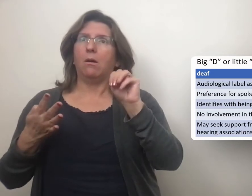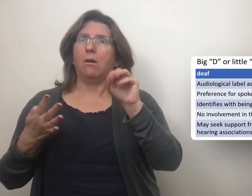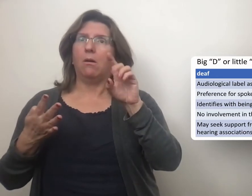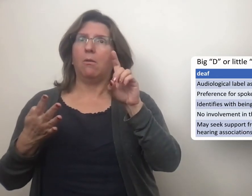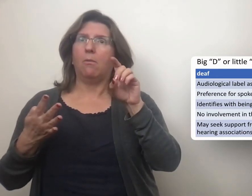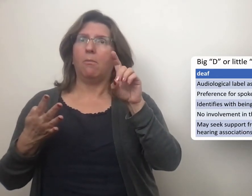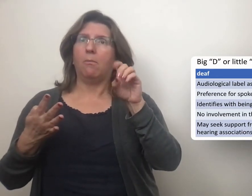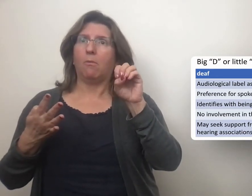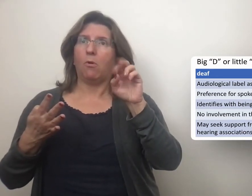Mild,